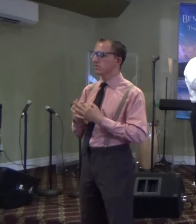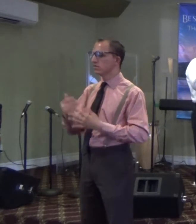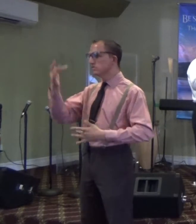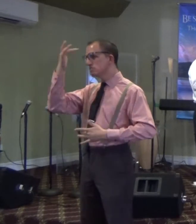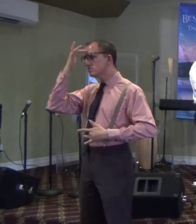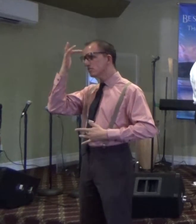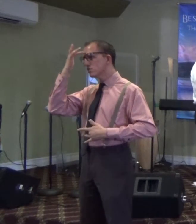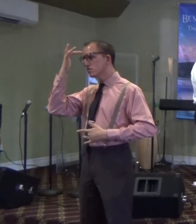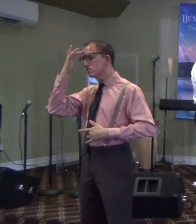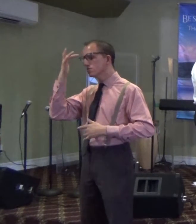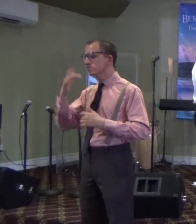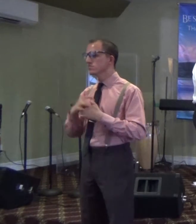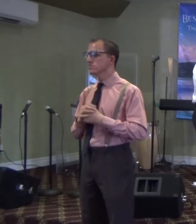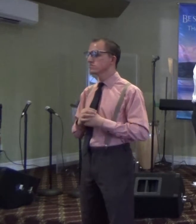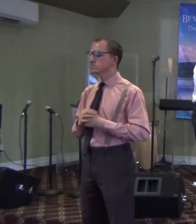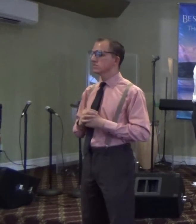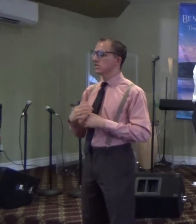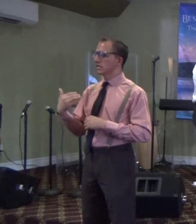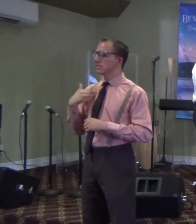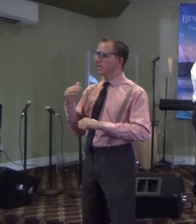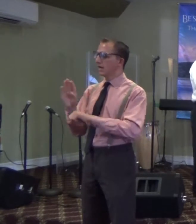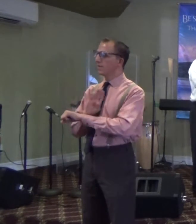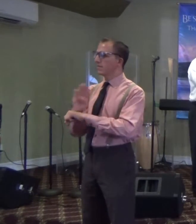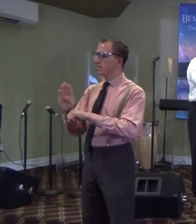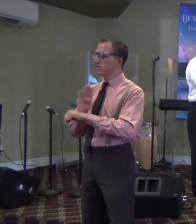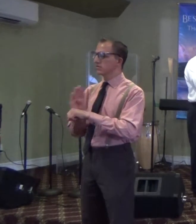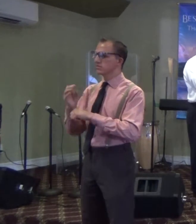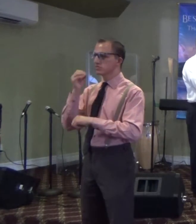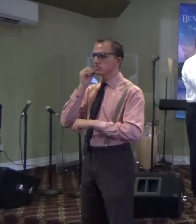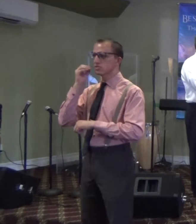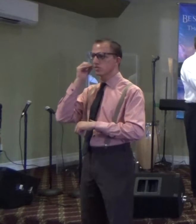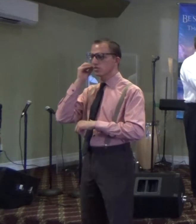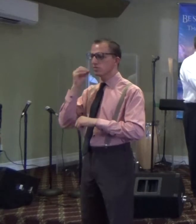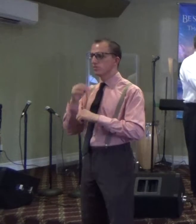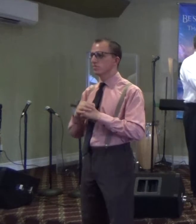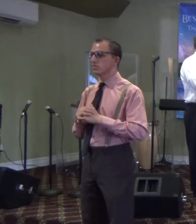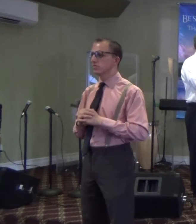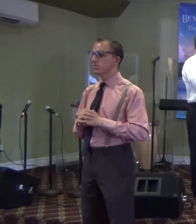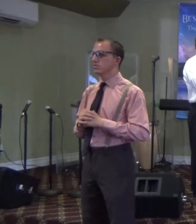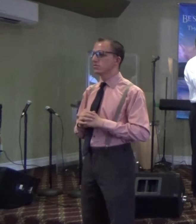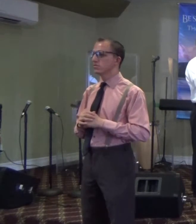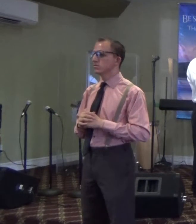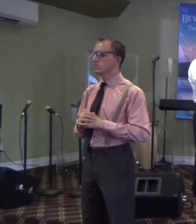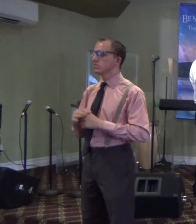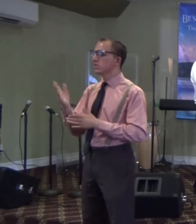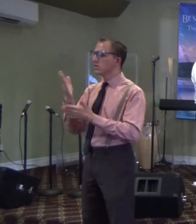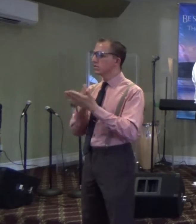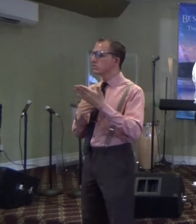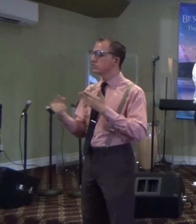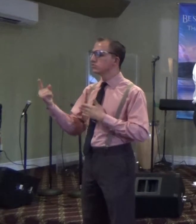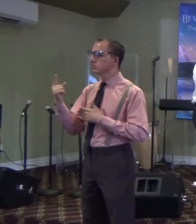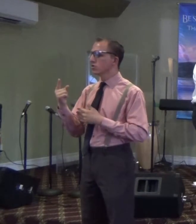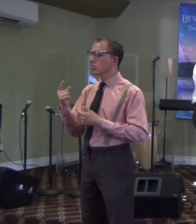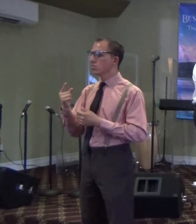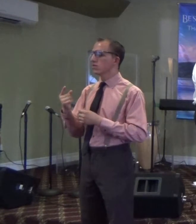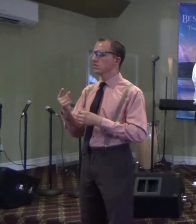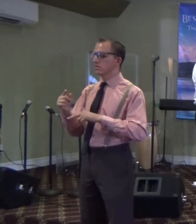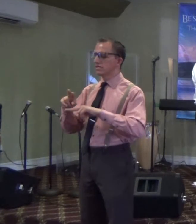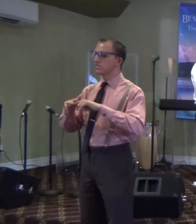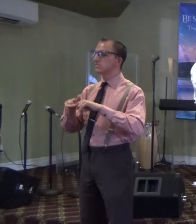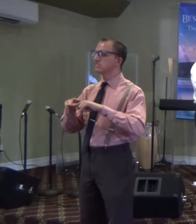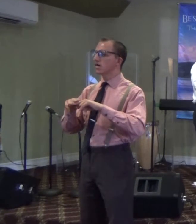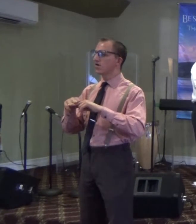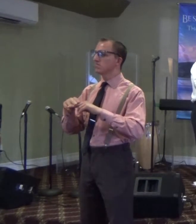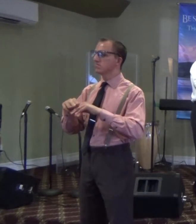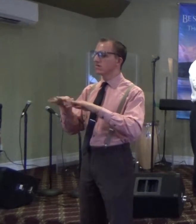enfermedad. Él sickness. tenía un negocio ahí en su He had a casa business in his home, y alguien había ido a echarle sal. and somebody